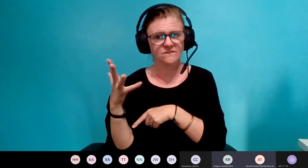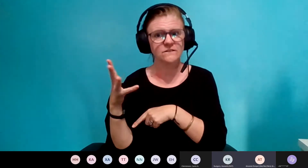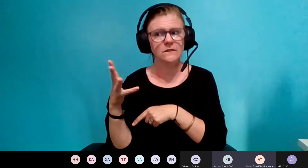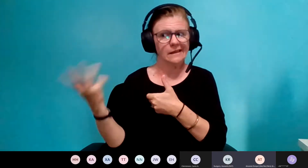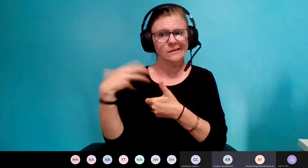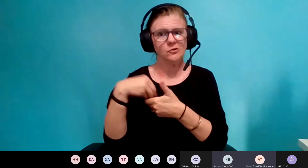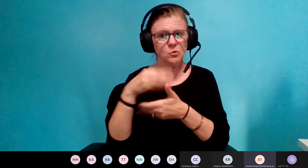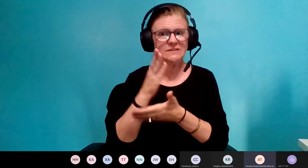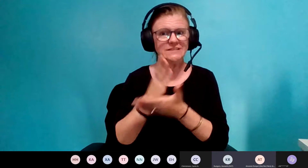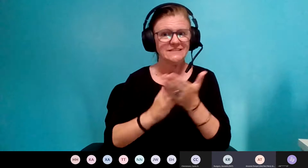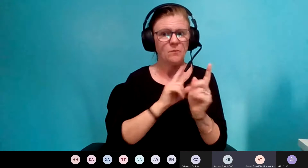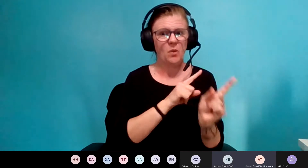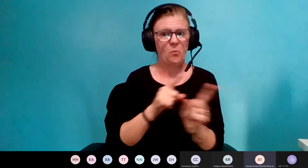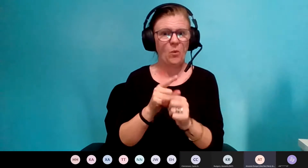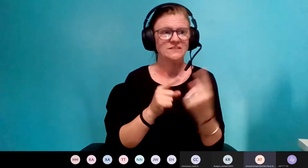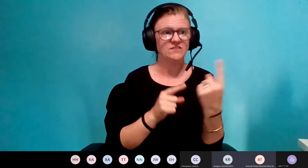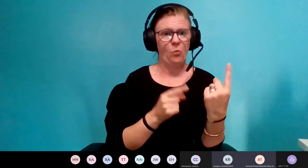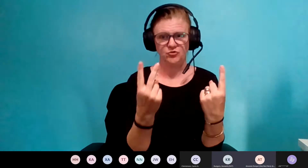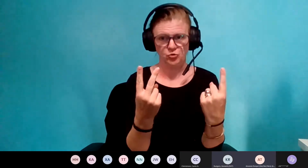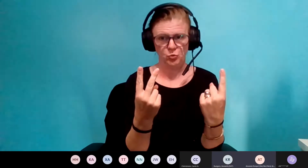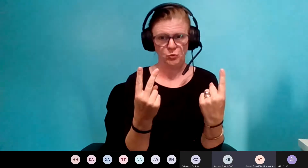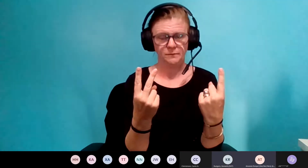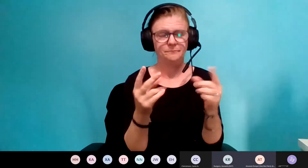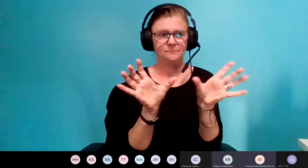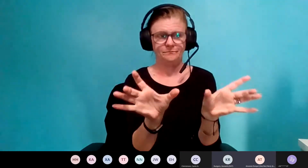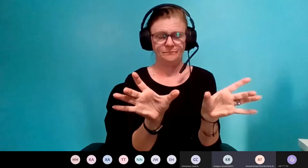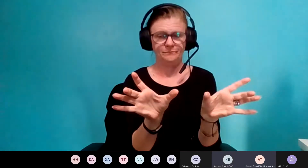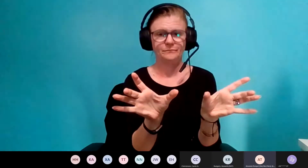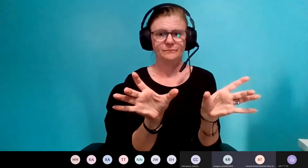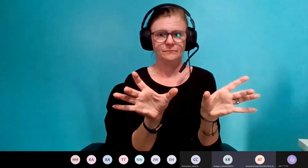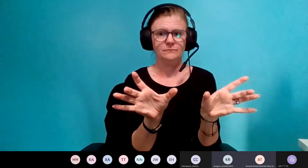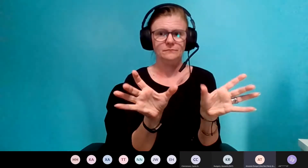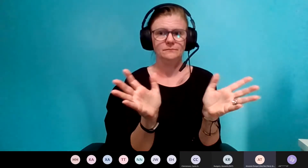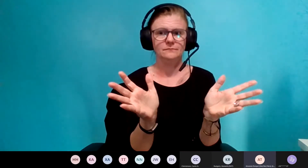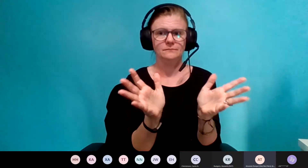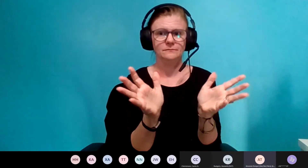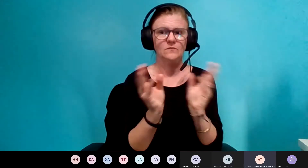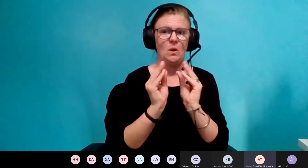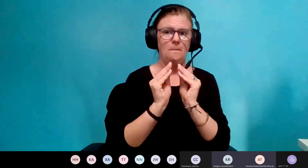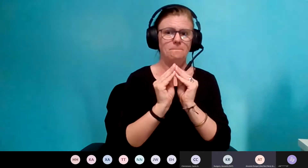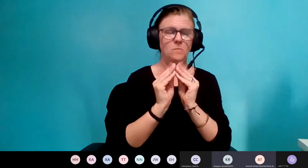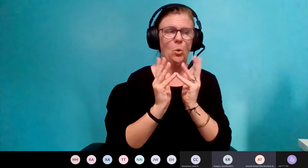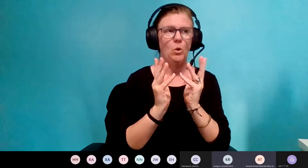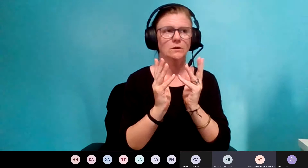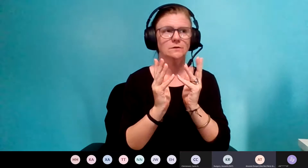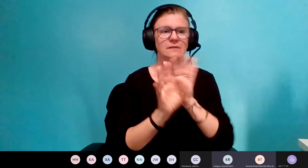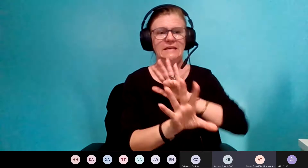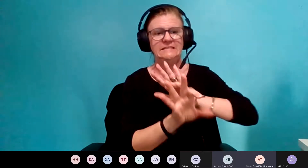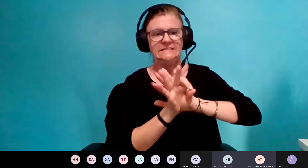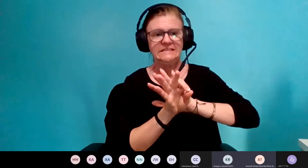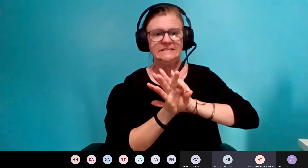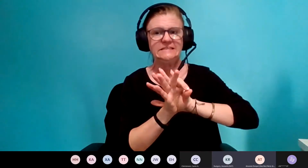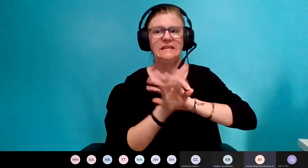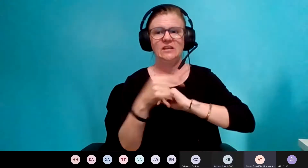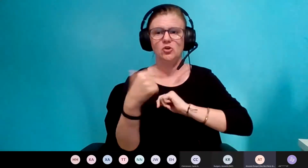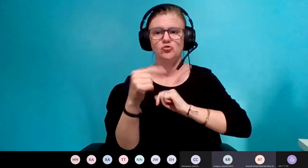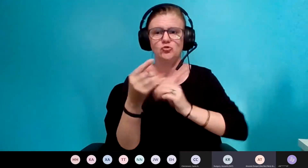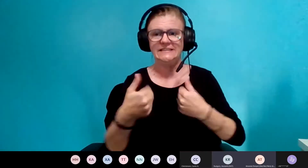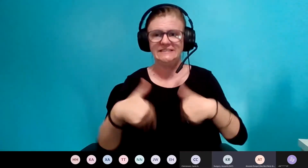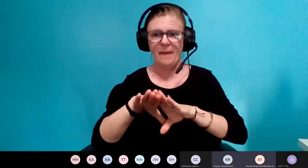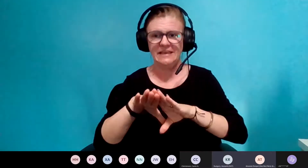included in some of the points of 1 and 2 to bring in more designated nature or green space